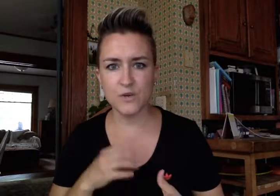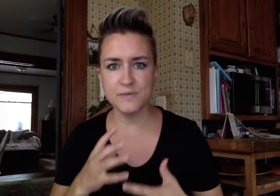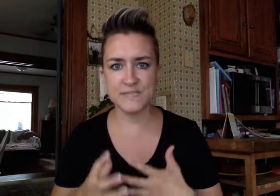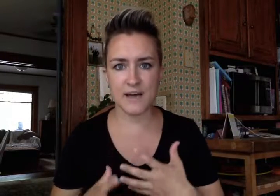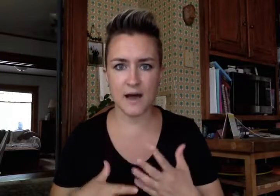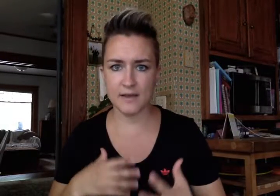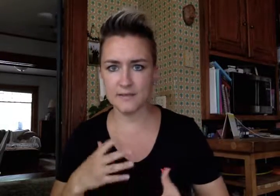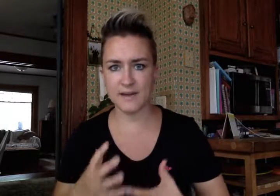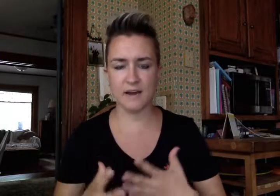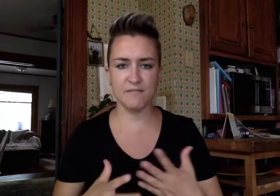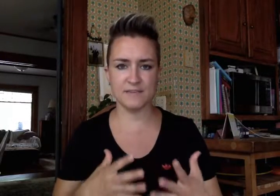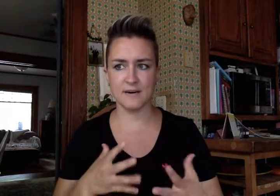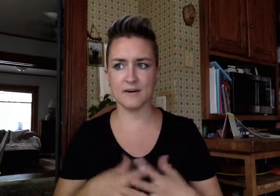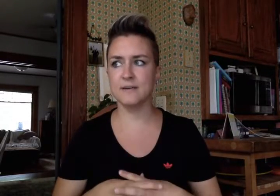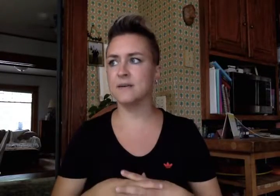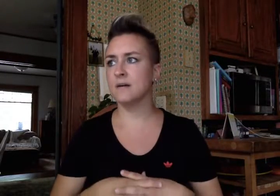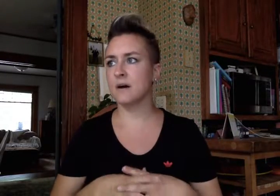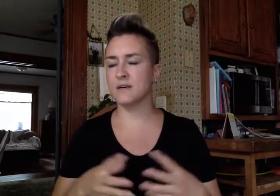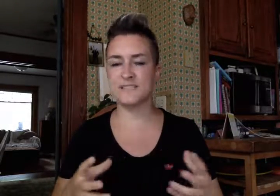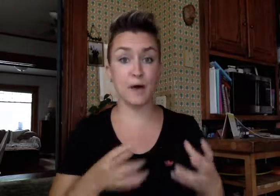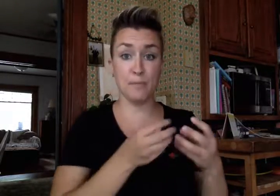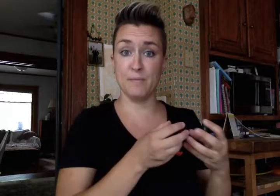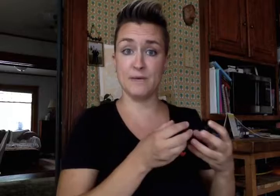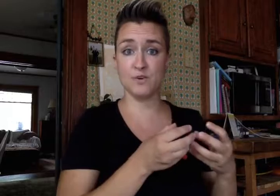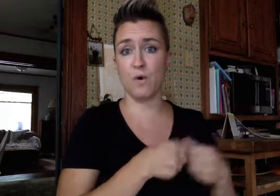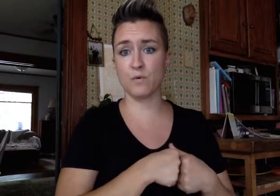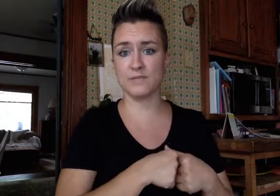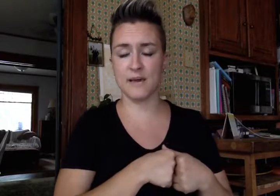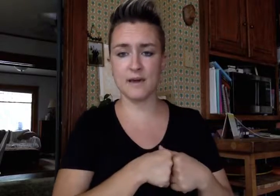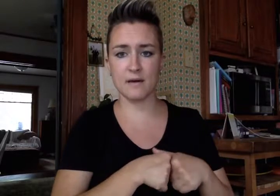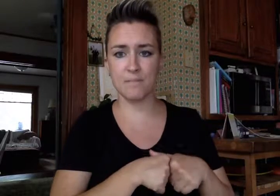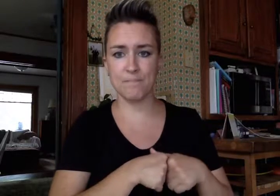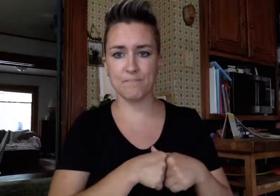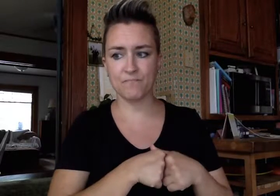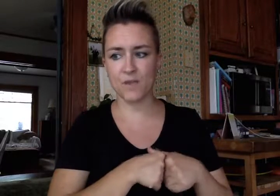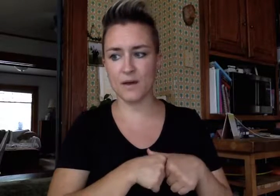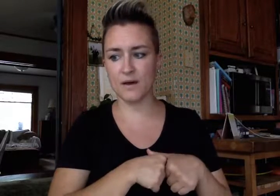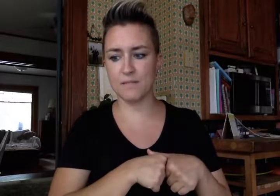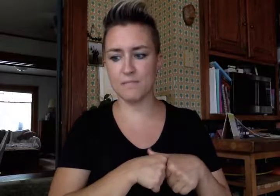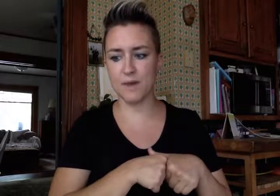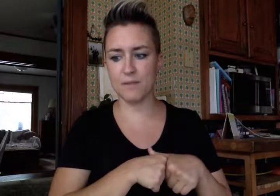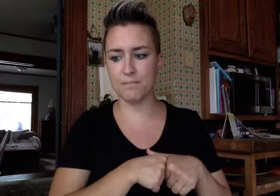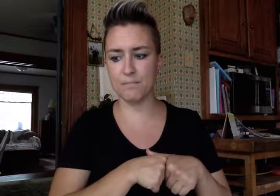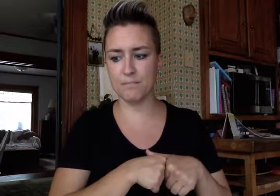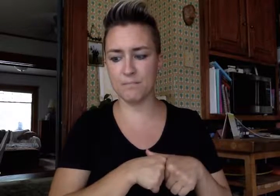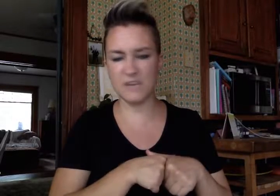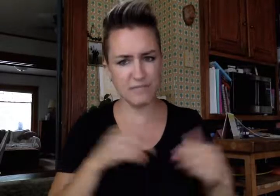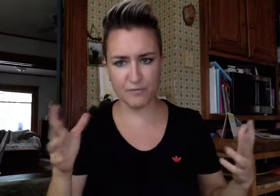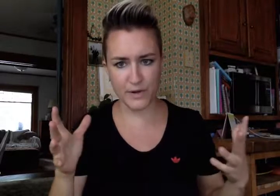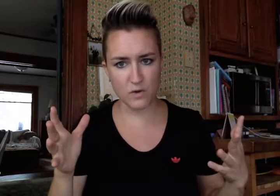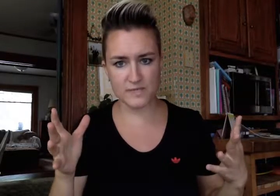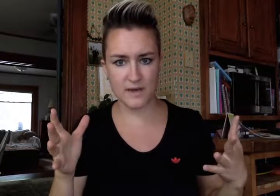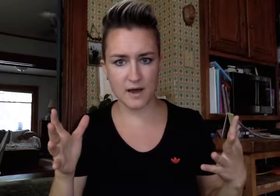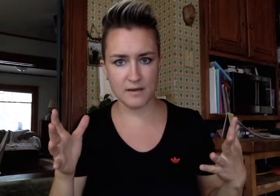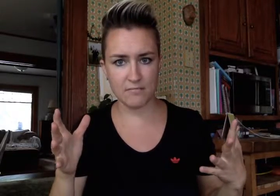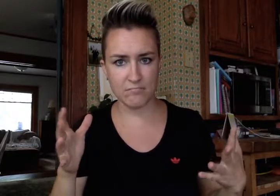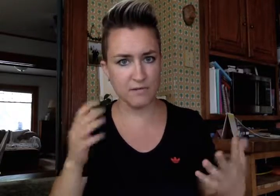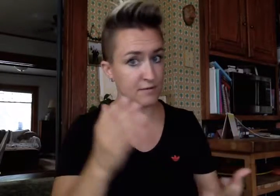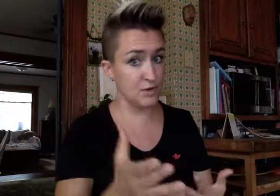use signs kind of as a supplement to what we're saying. But even if we don't sign, even if you